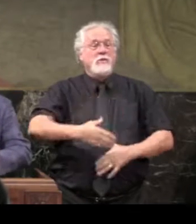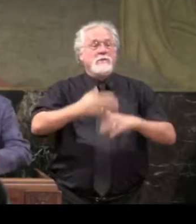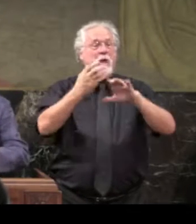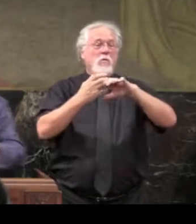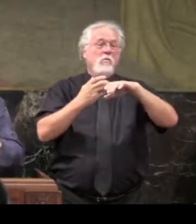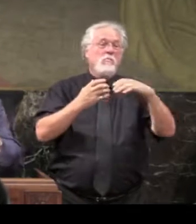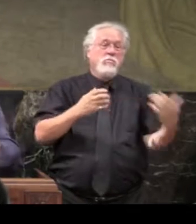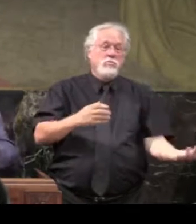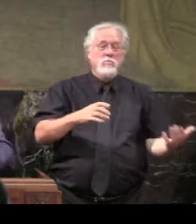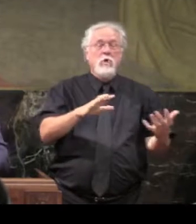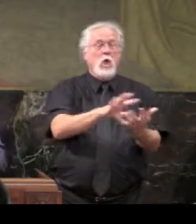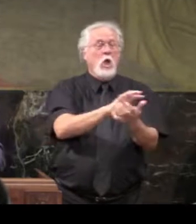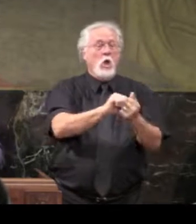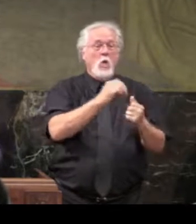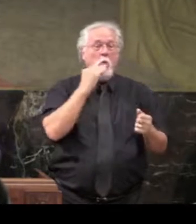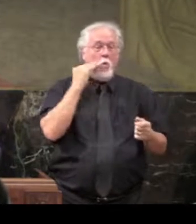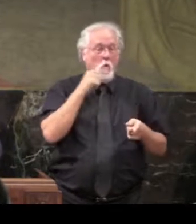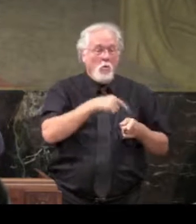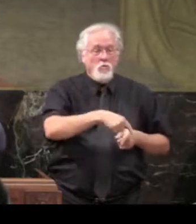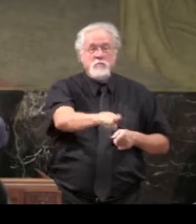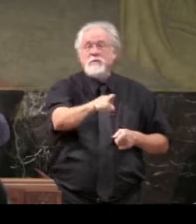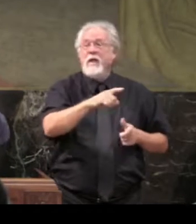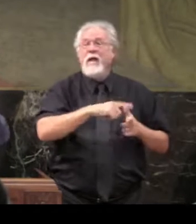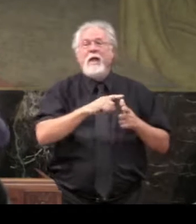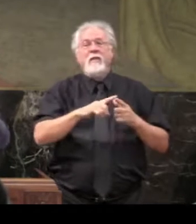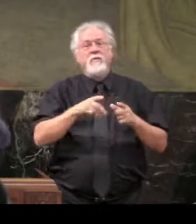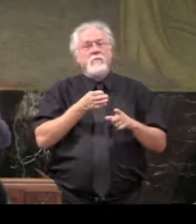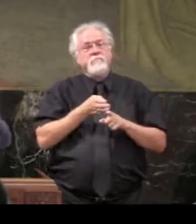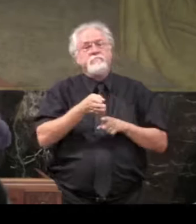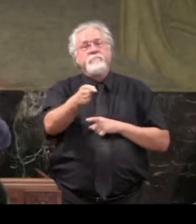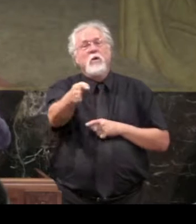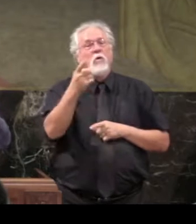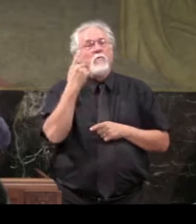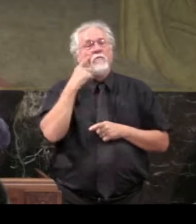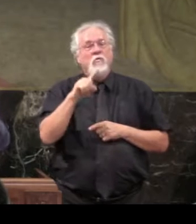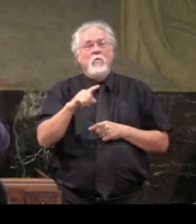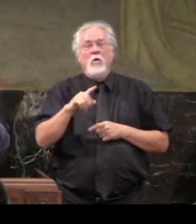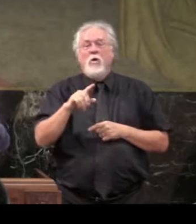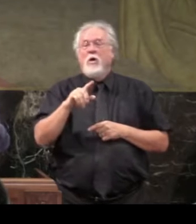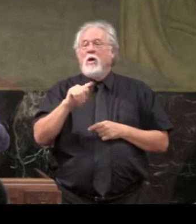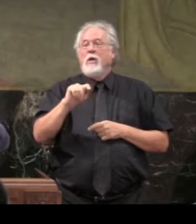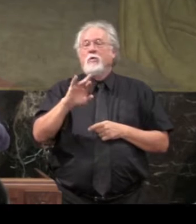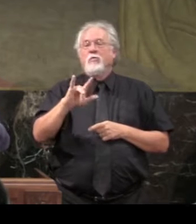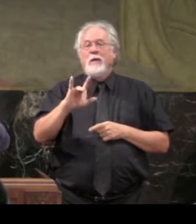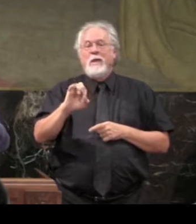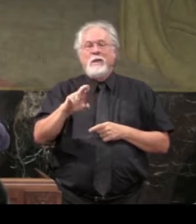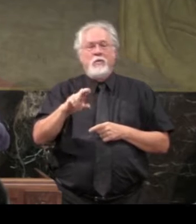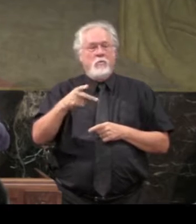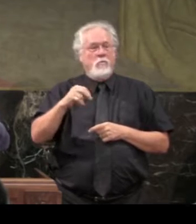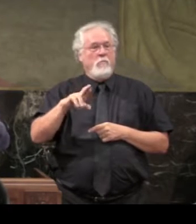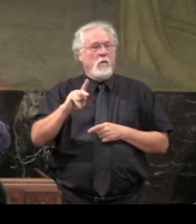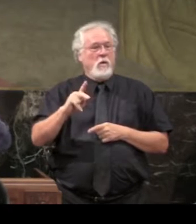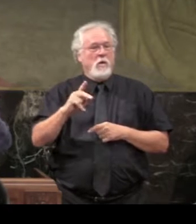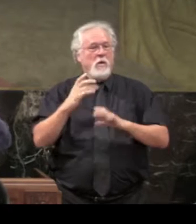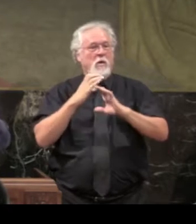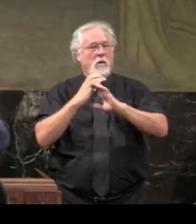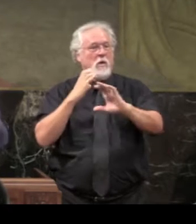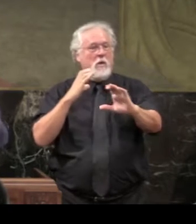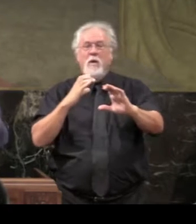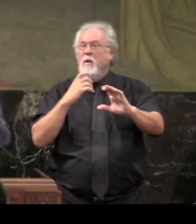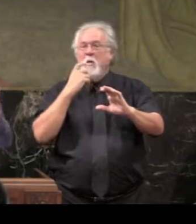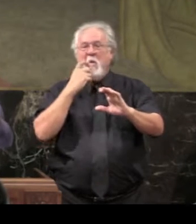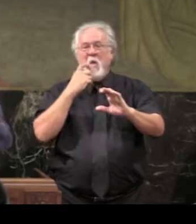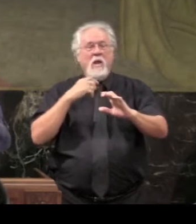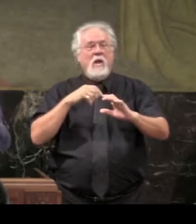damage to homes, to public infrastructure, and then it headed directly for a travel trailer park. And then it